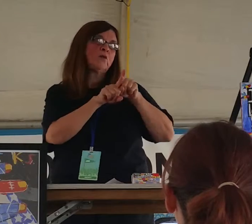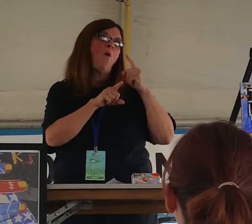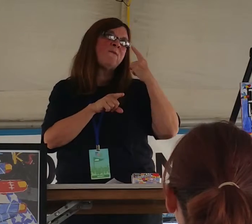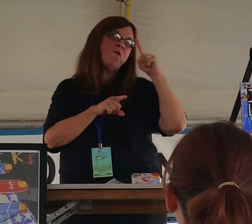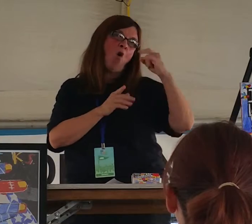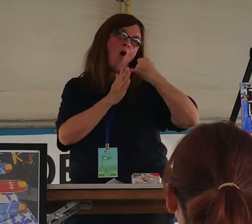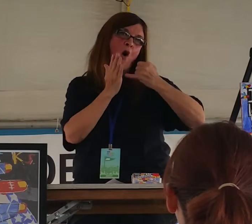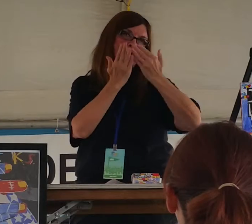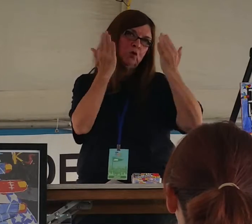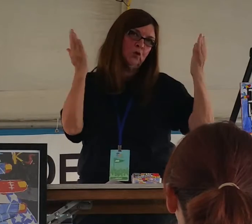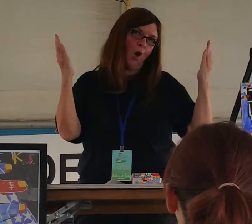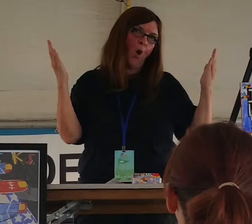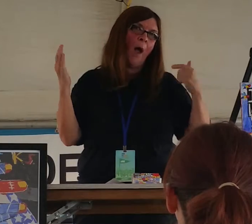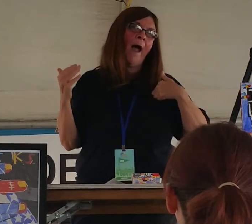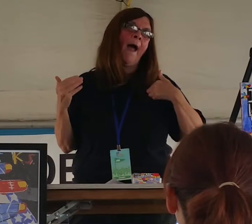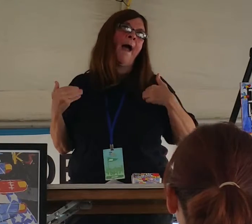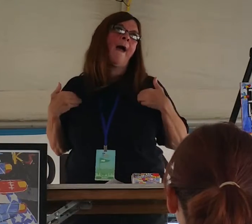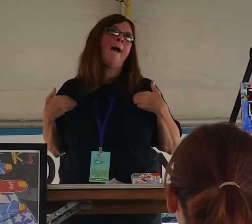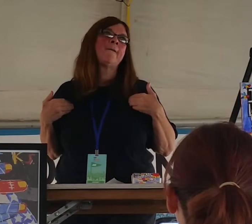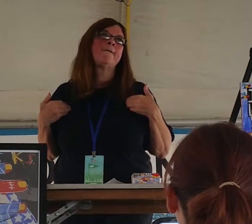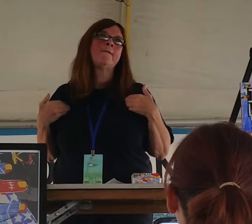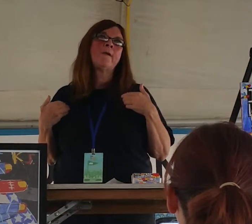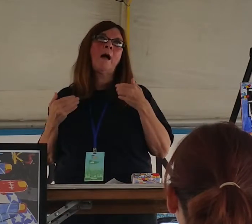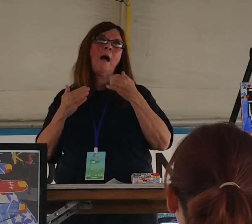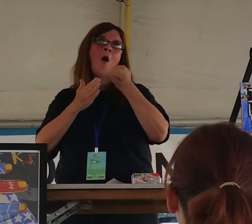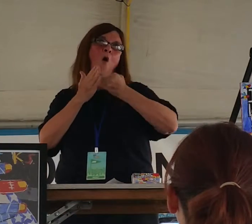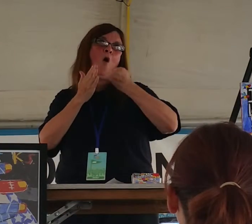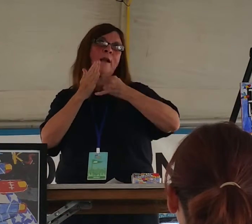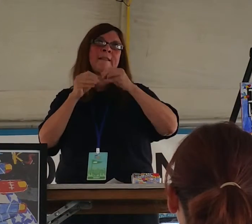also travel a lot, for different art shows.